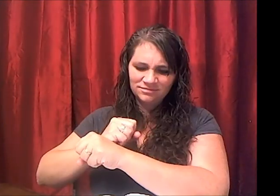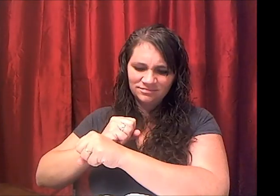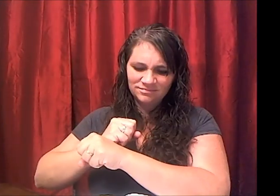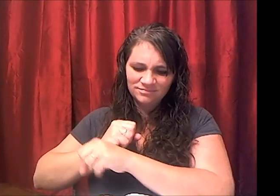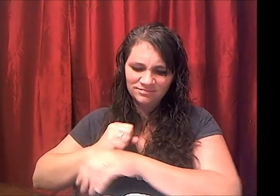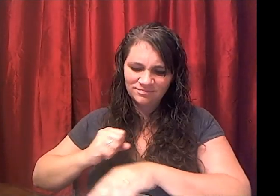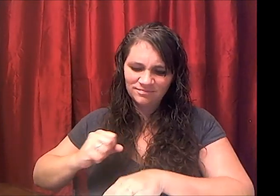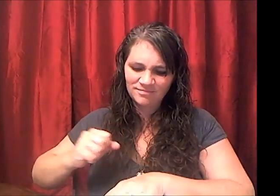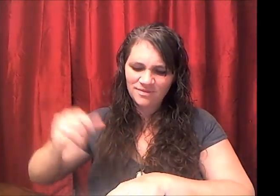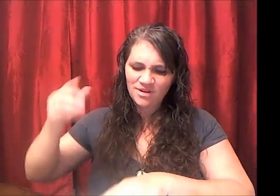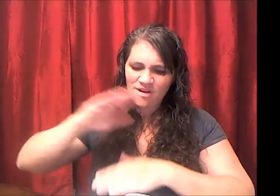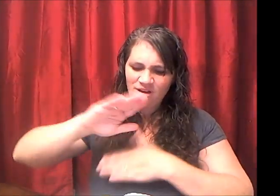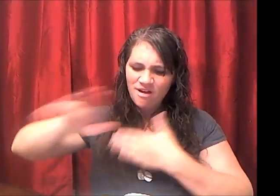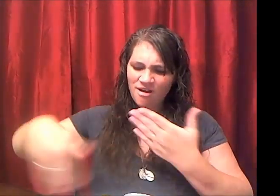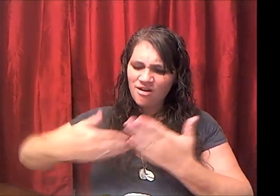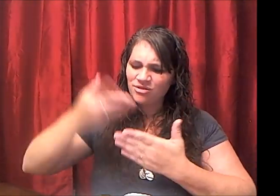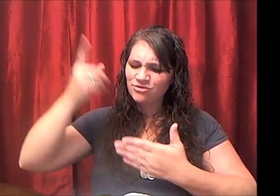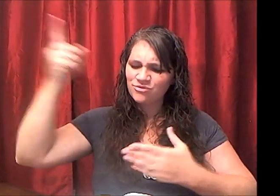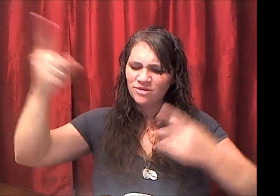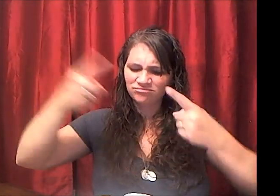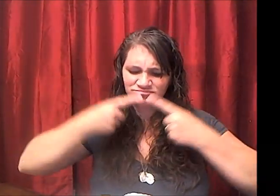Enough. You couldn't handle her even if you were brand new.